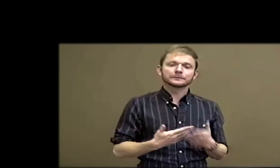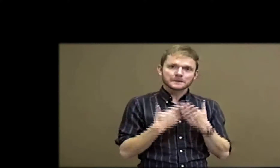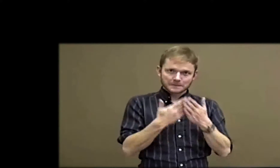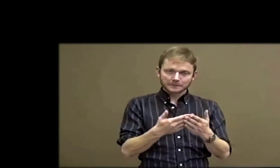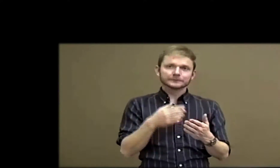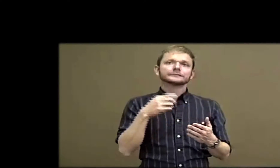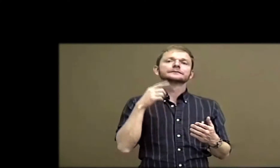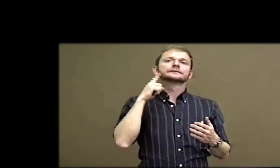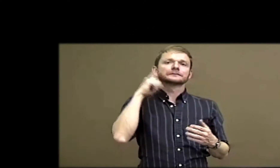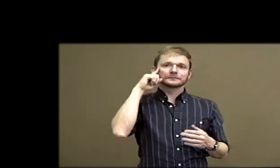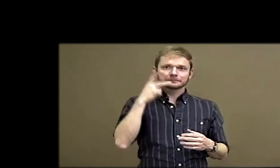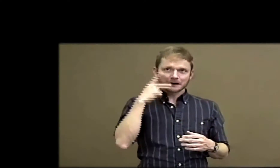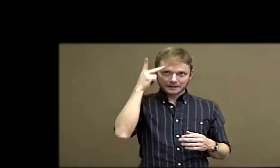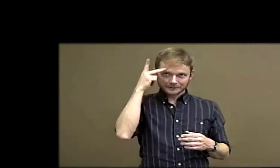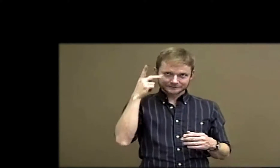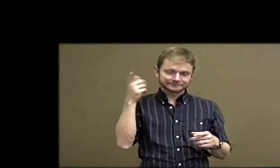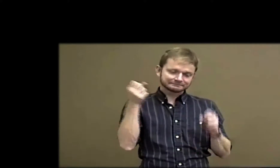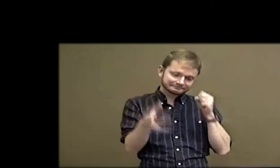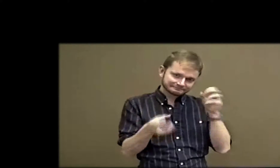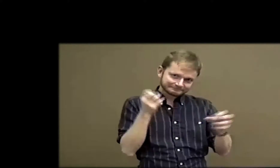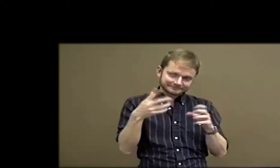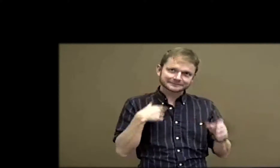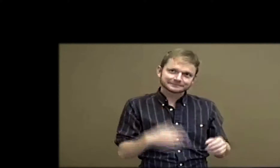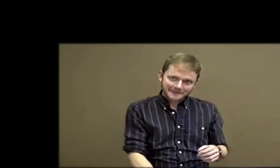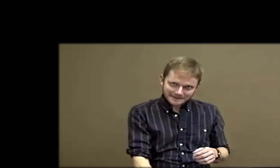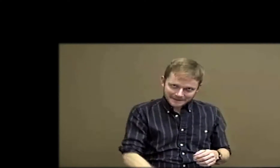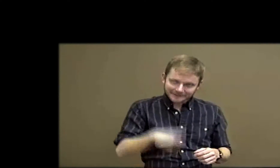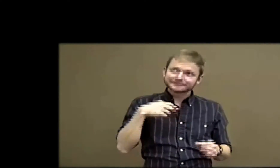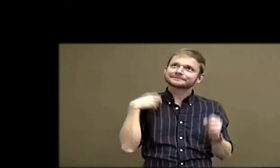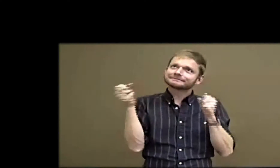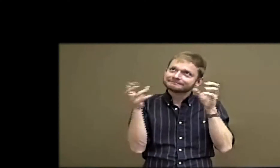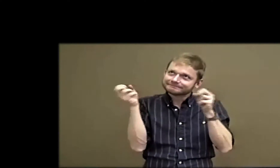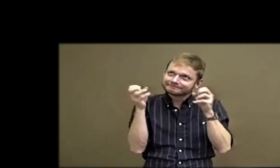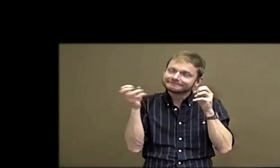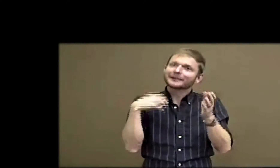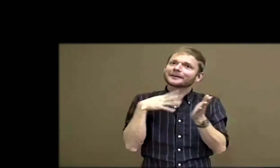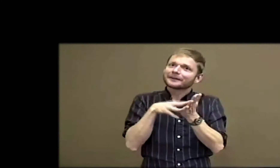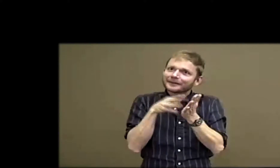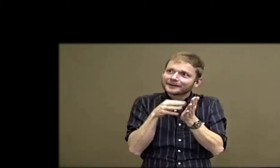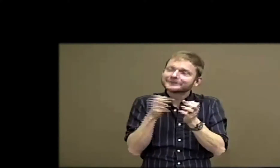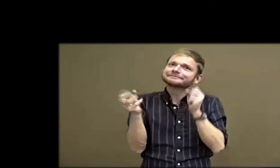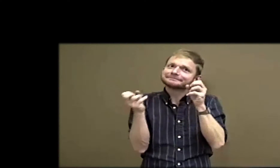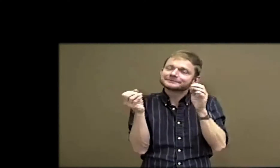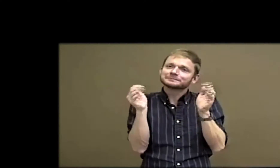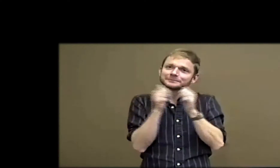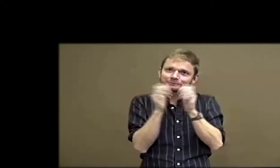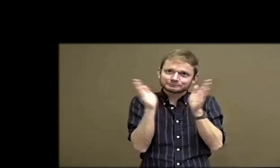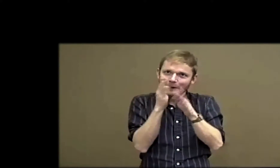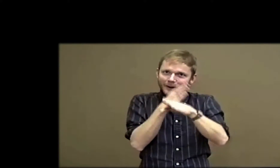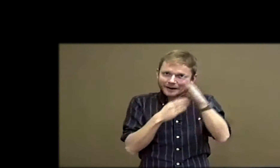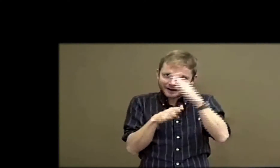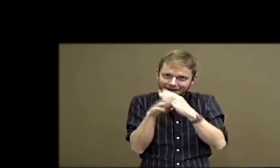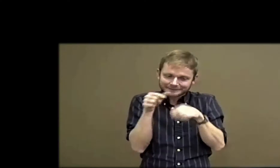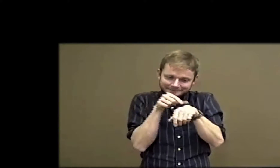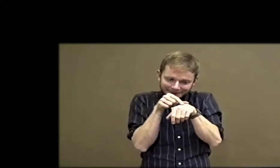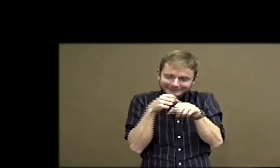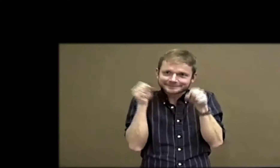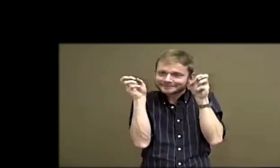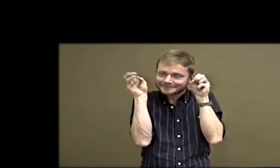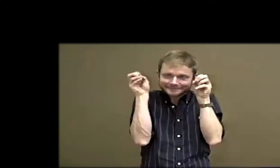So how I learned 2 languages? Well, I was raised by 2 deaf parents and learned ASL as my primary language. I'd wave my little hands around signing.